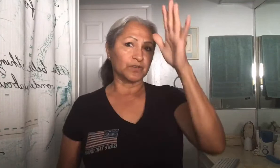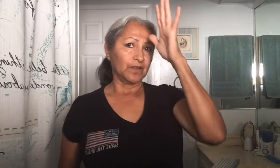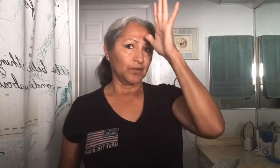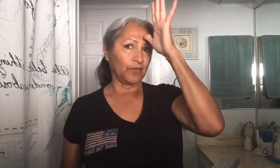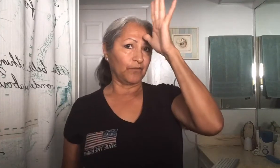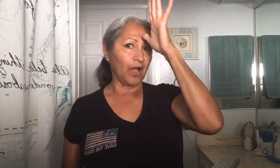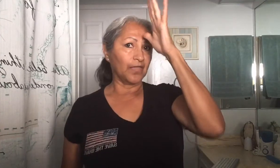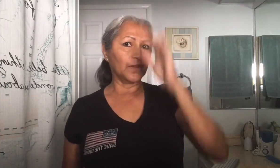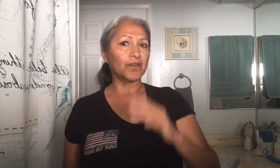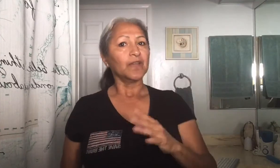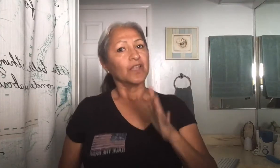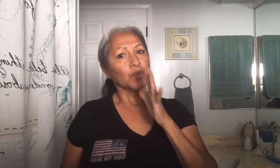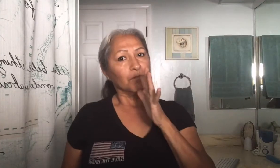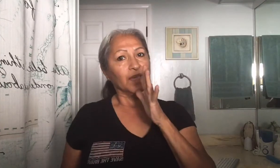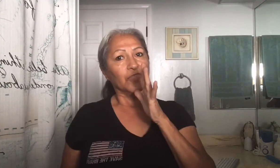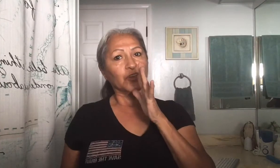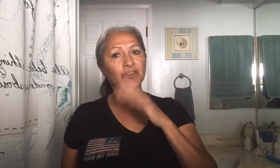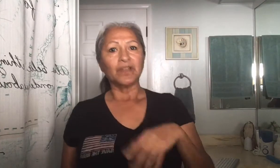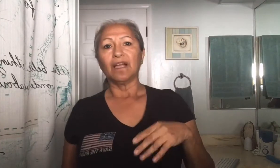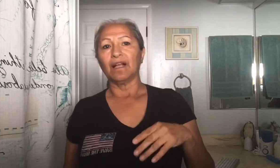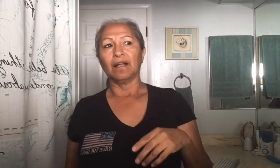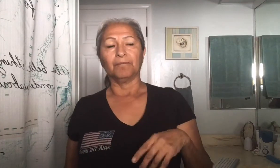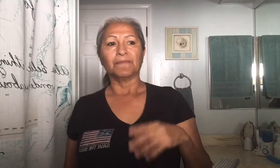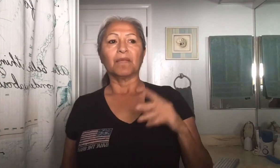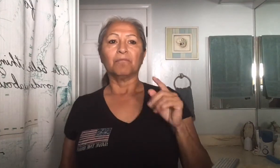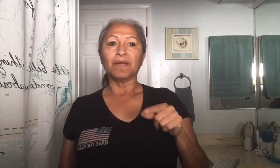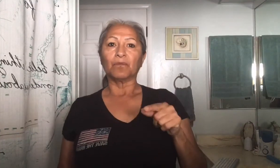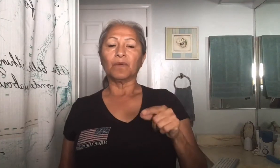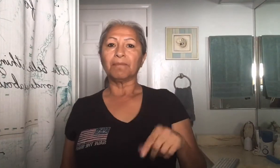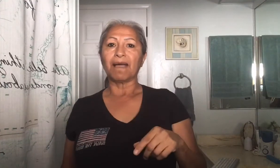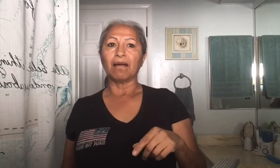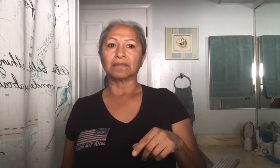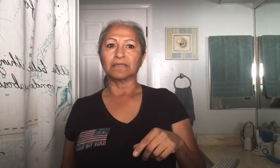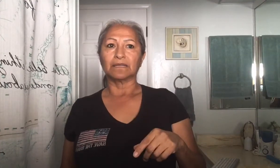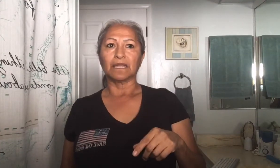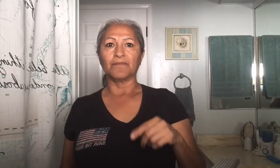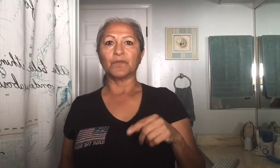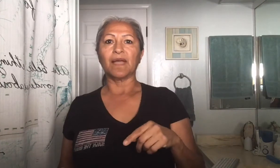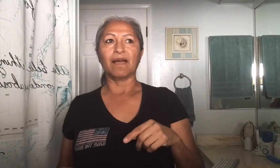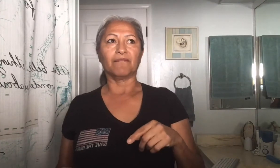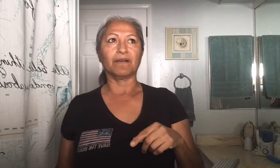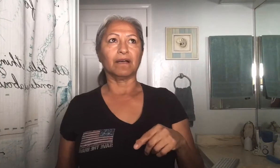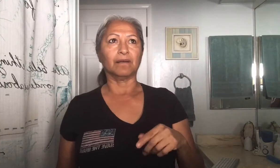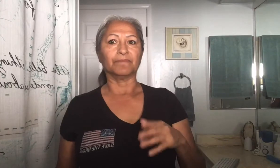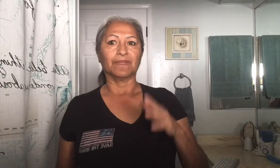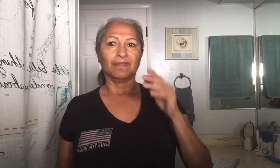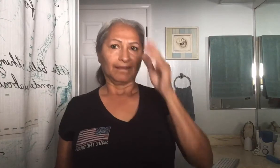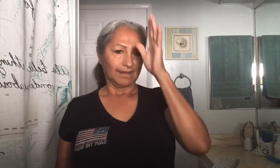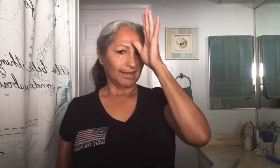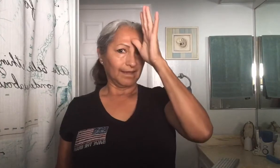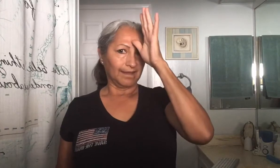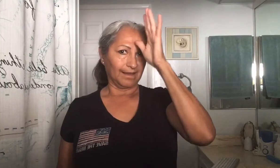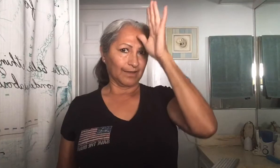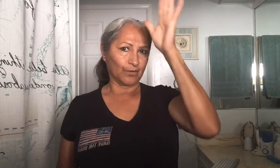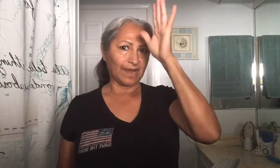your father, your mother, but what about if you have a